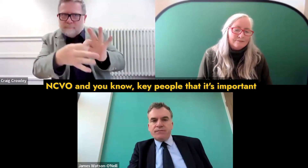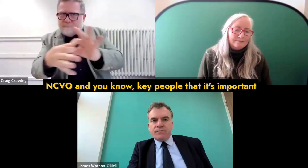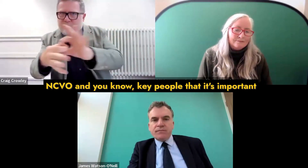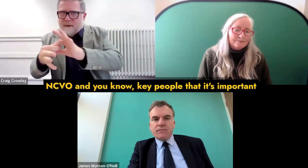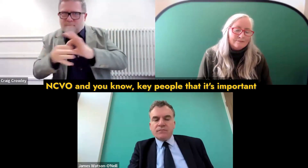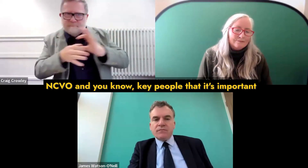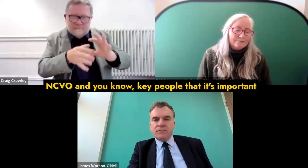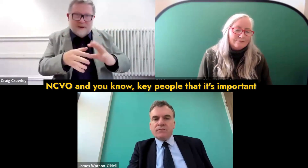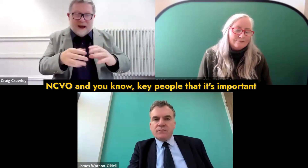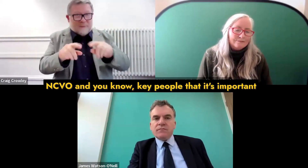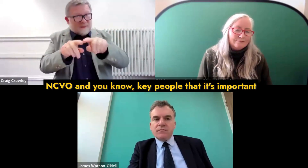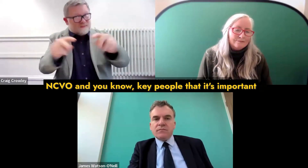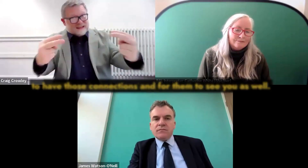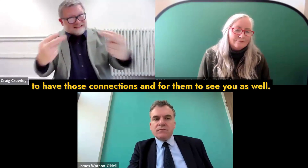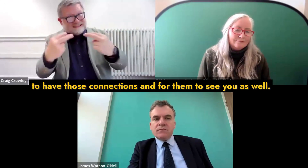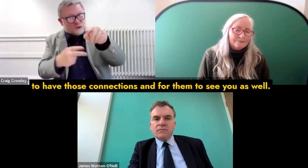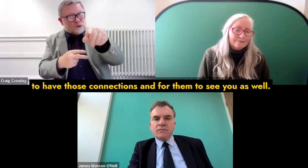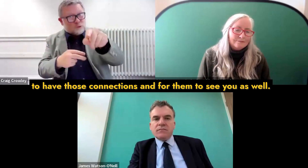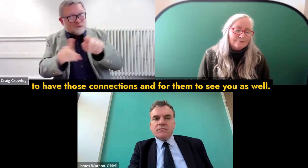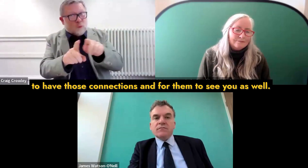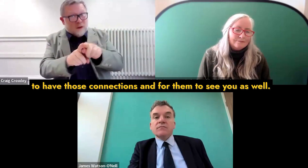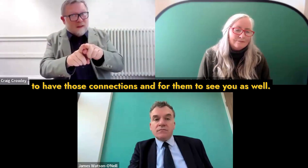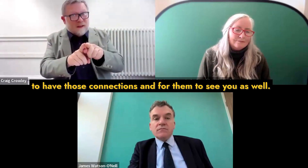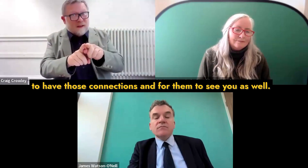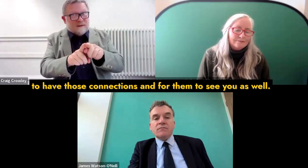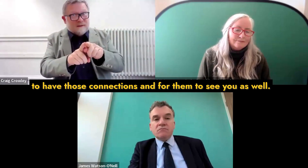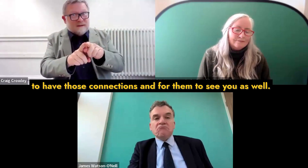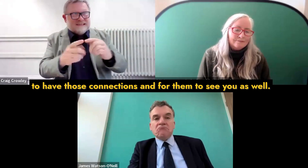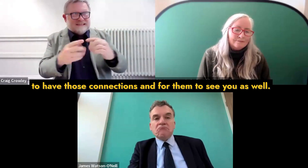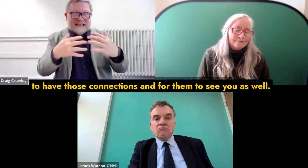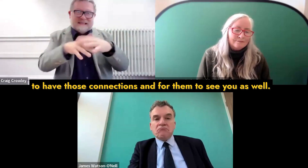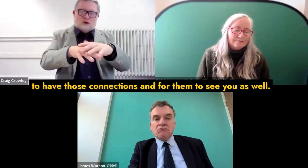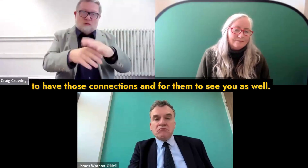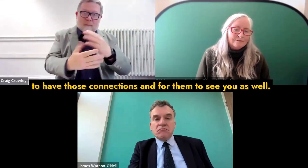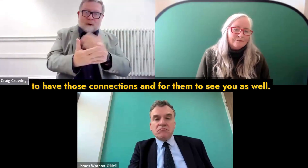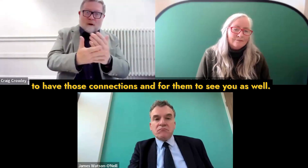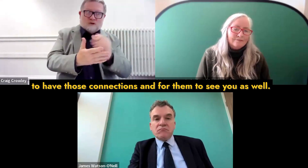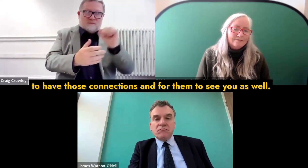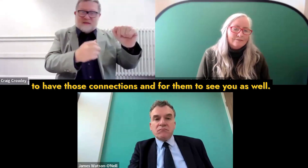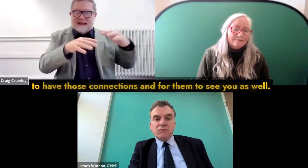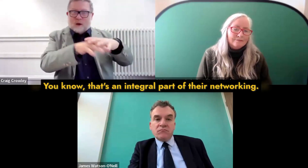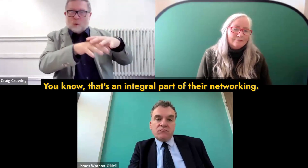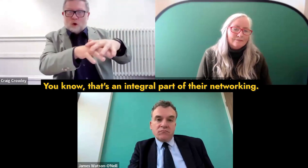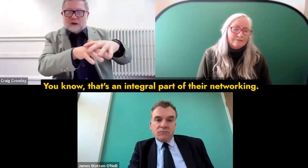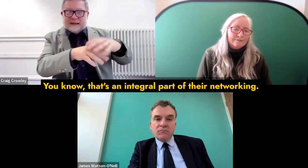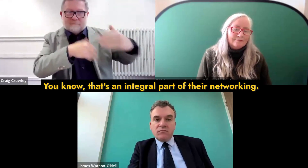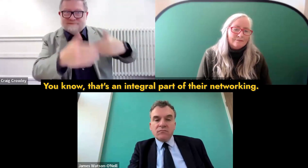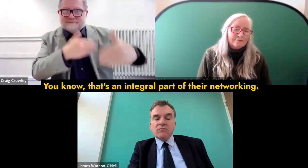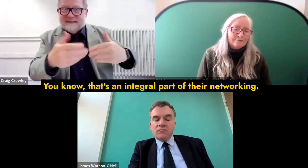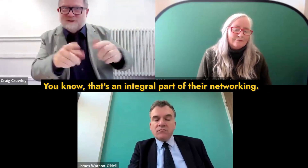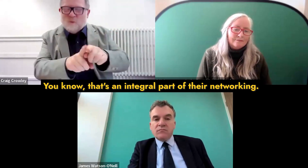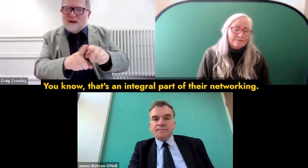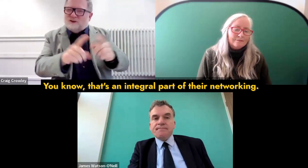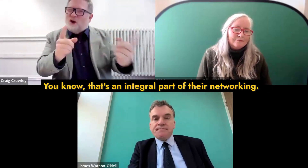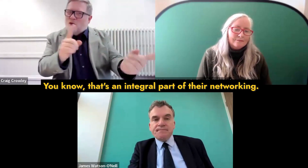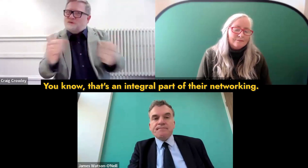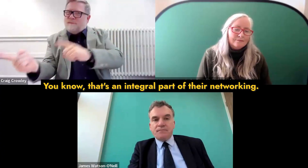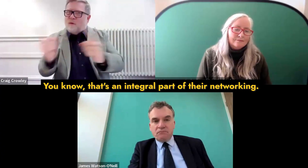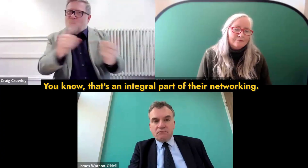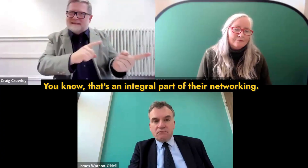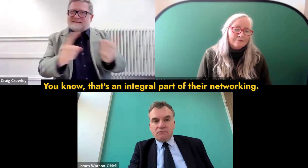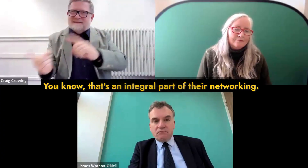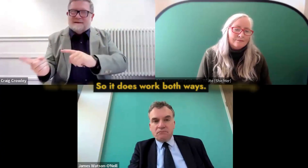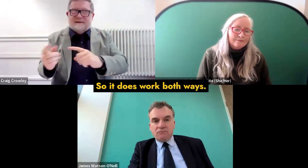people, that it's important to have those connections, and then for them to see you as well, that's an integral part of